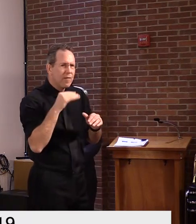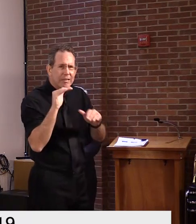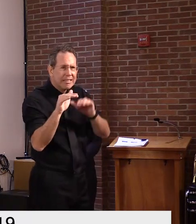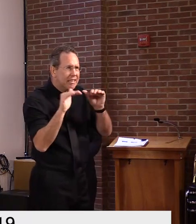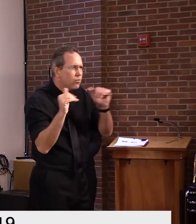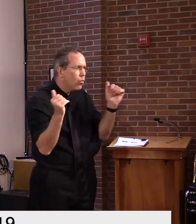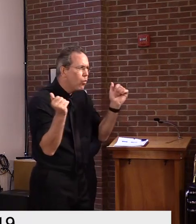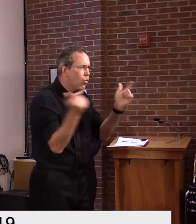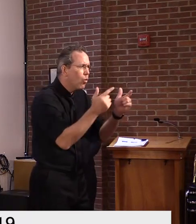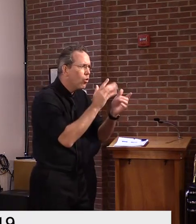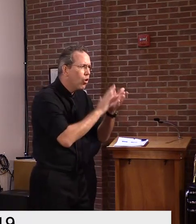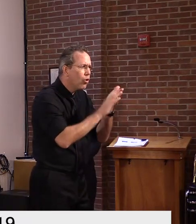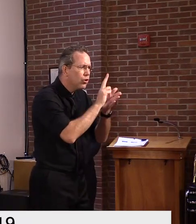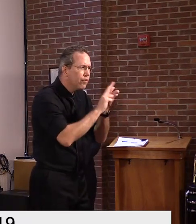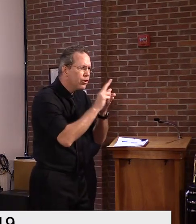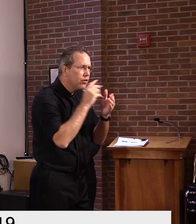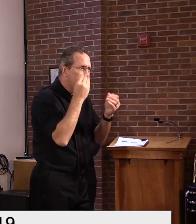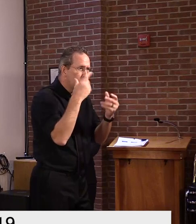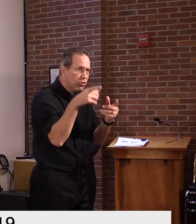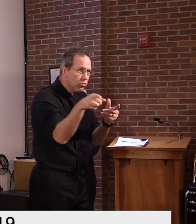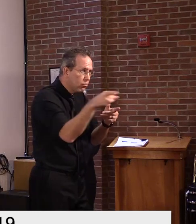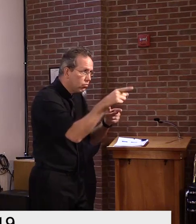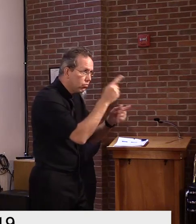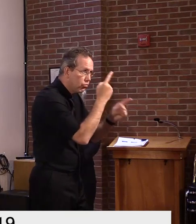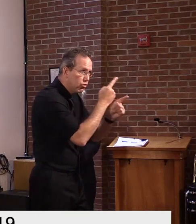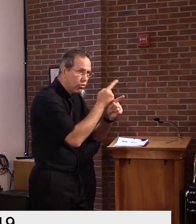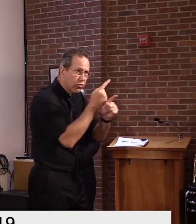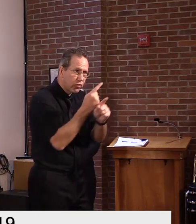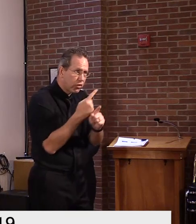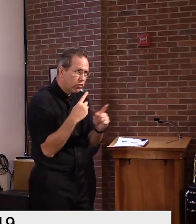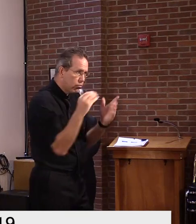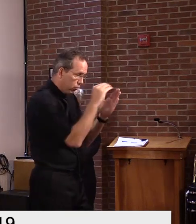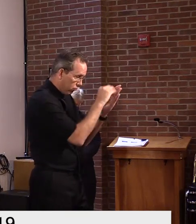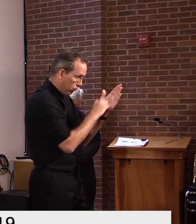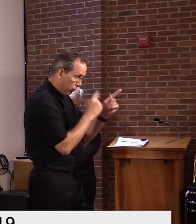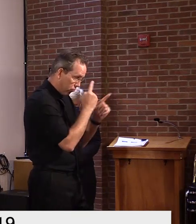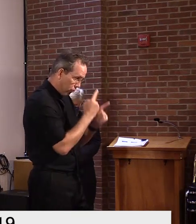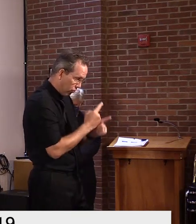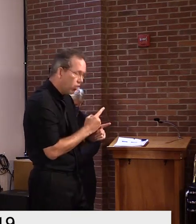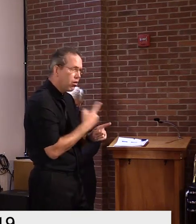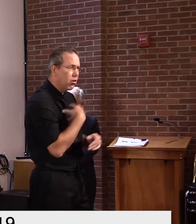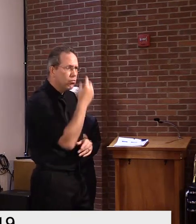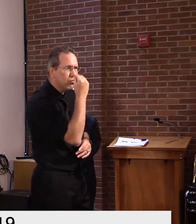a representative number. But I can get back to you on that.